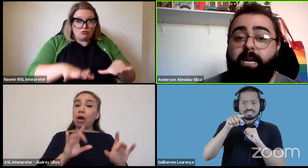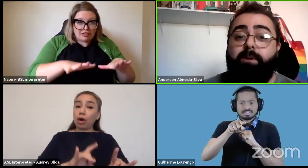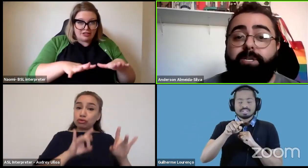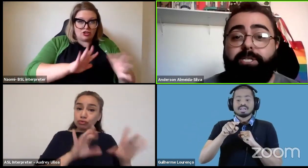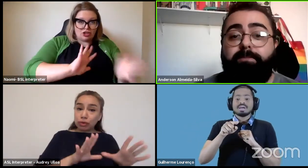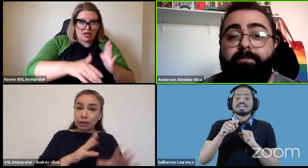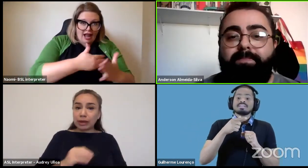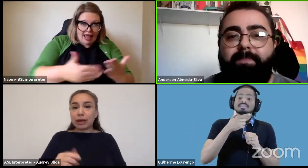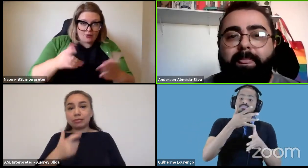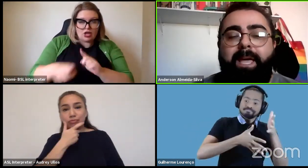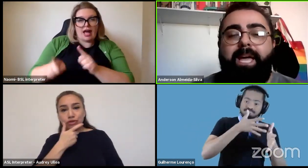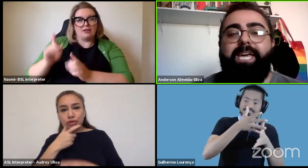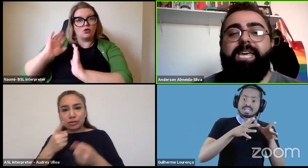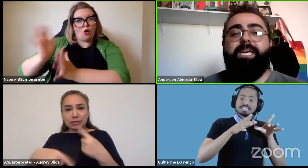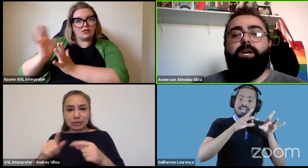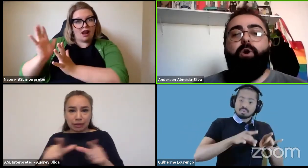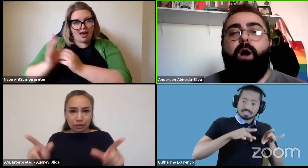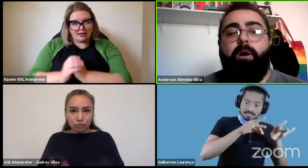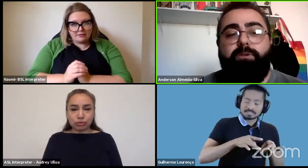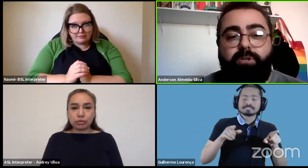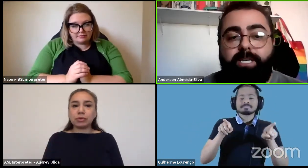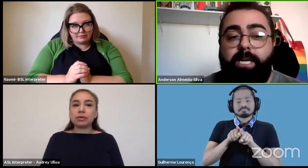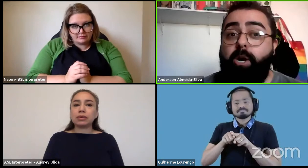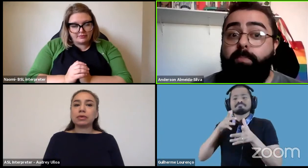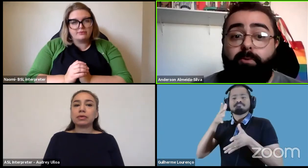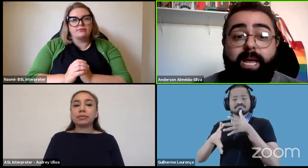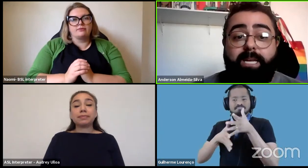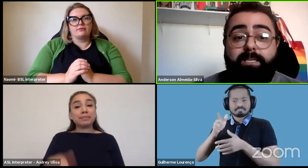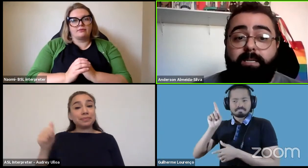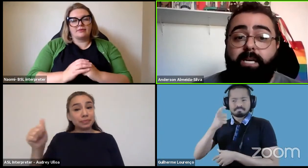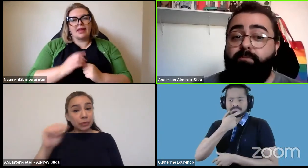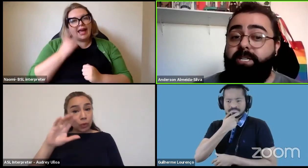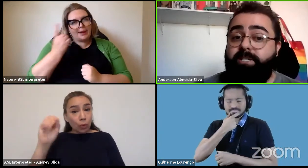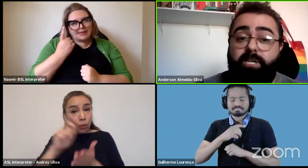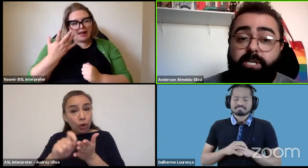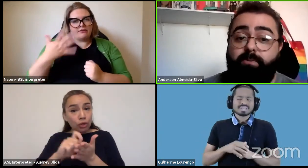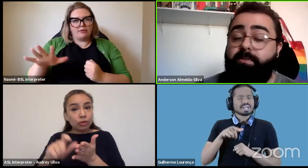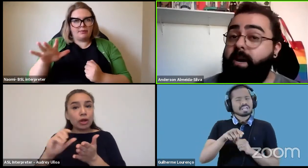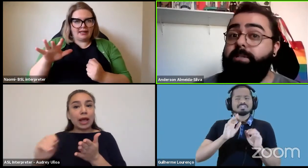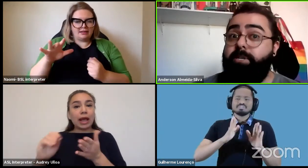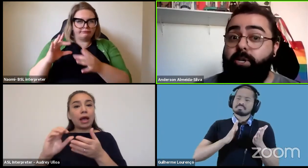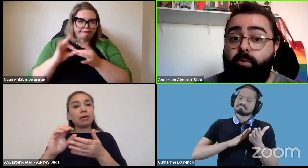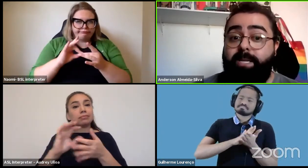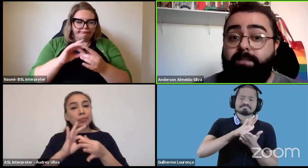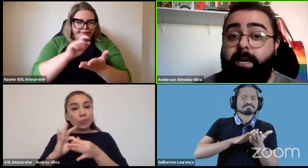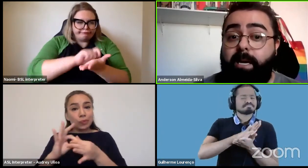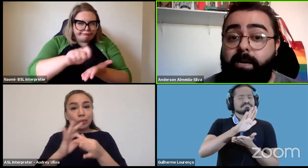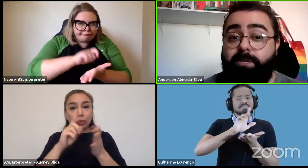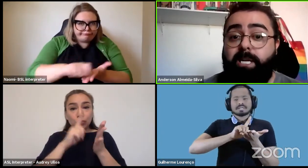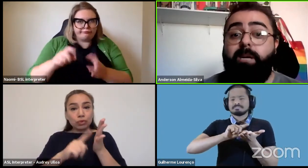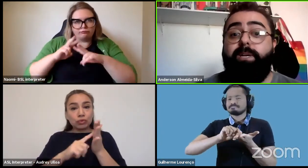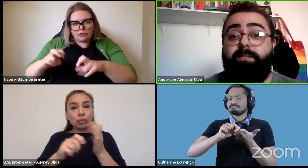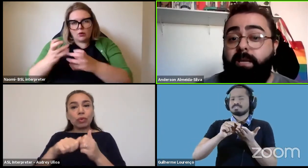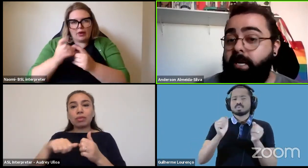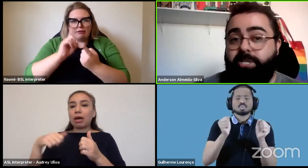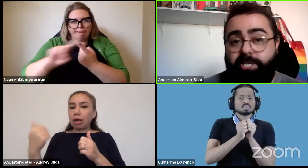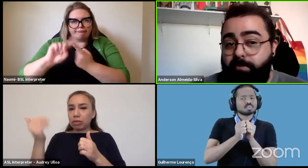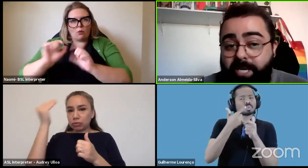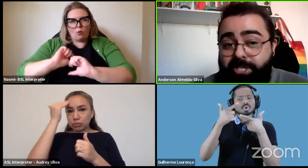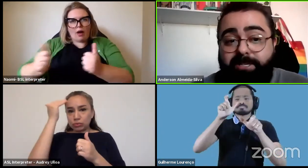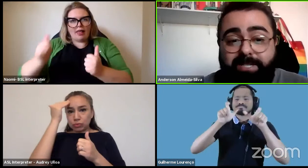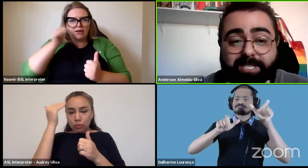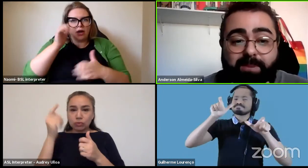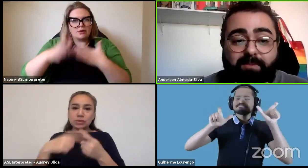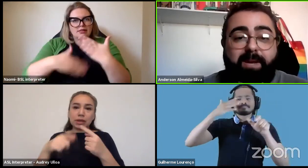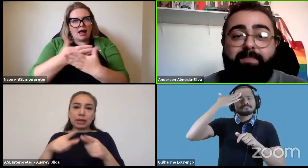British Sign Language. He co-authors and cooperates in research with other known sign language linguists, just